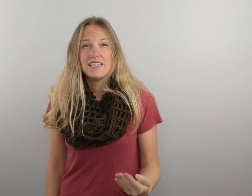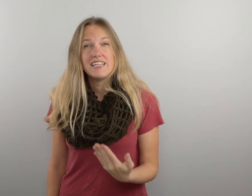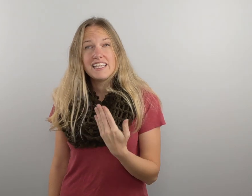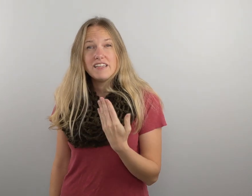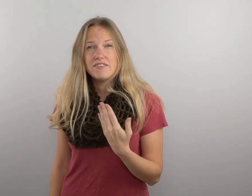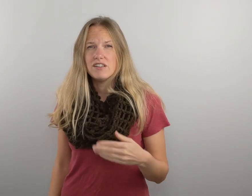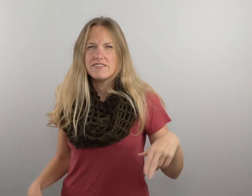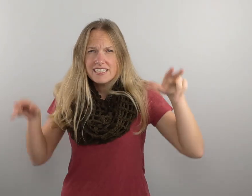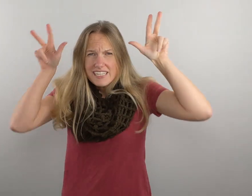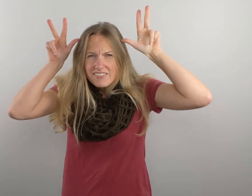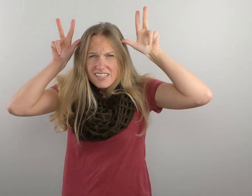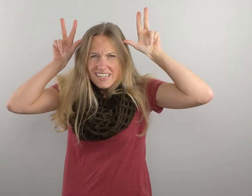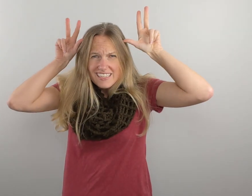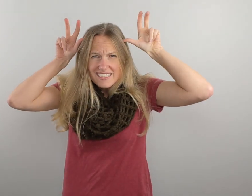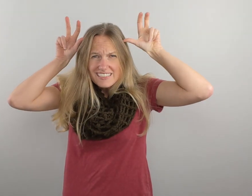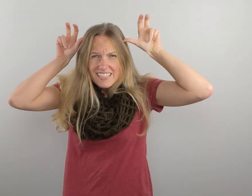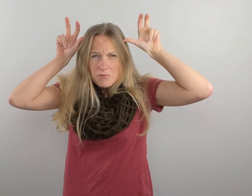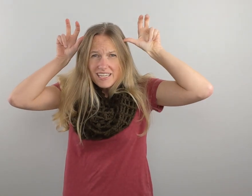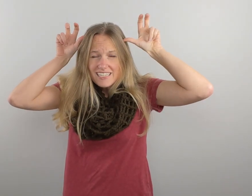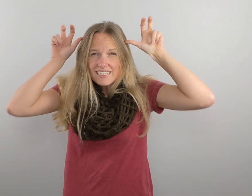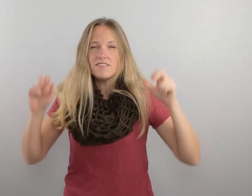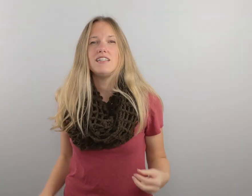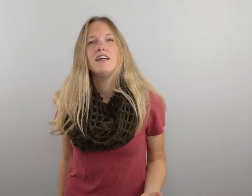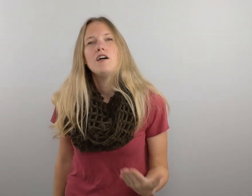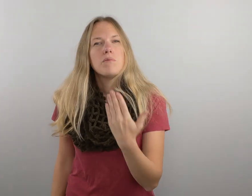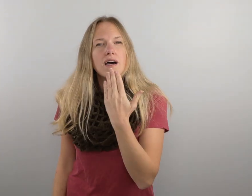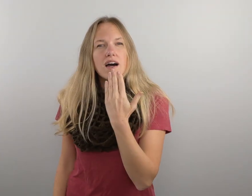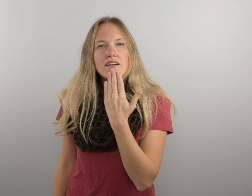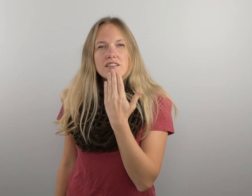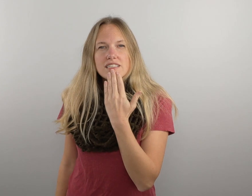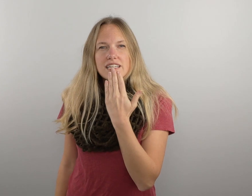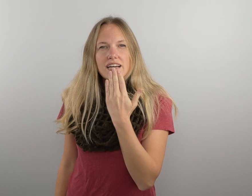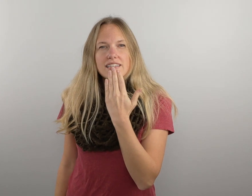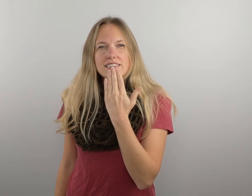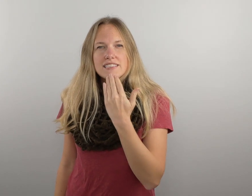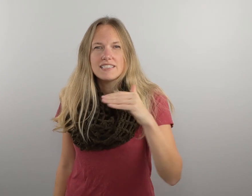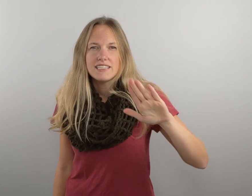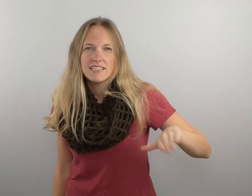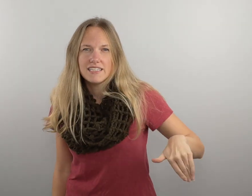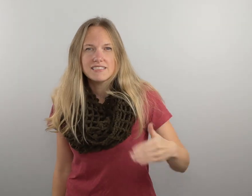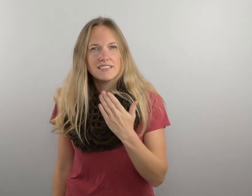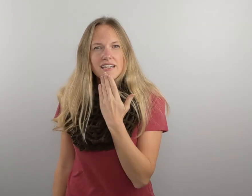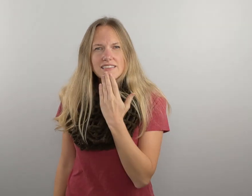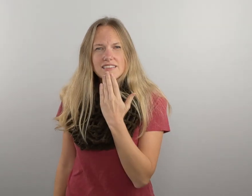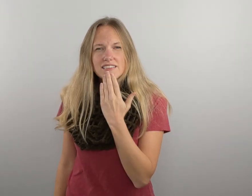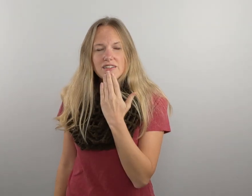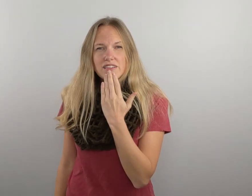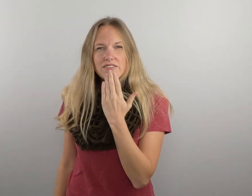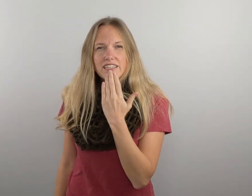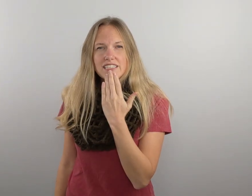then evil. I've seen evil kind of like this, like you're making a devil, but I learned it as this. Okay, so you start with your fingers at